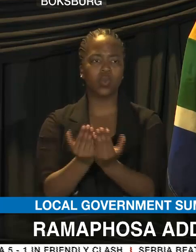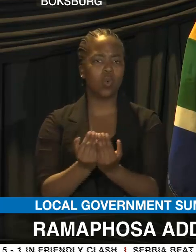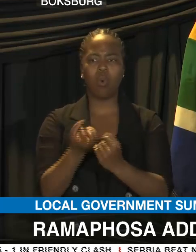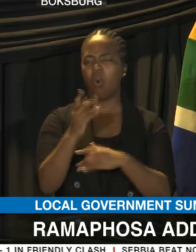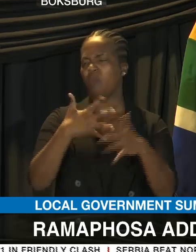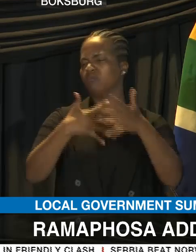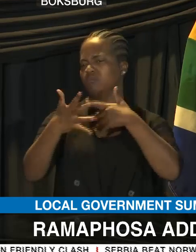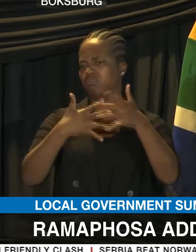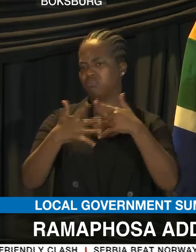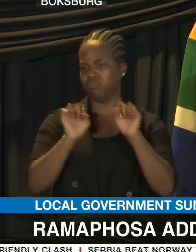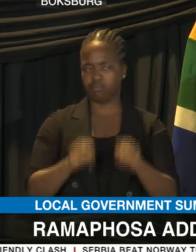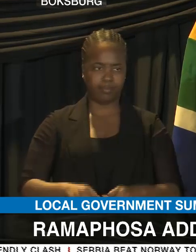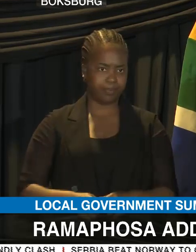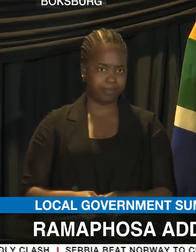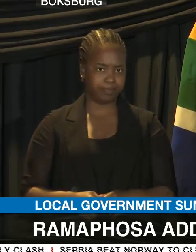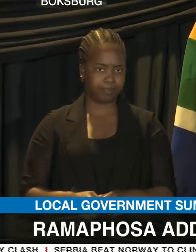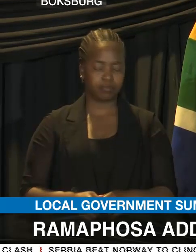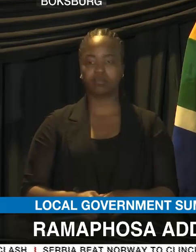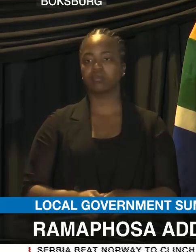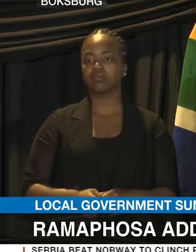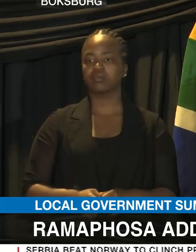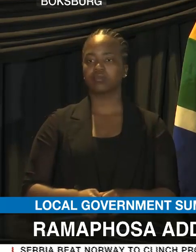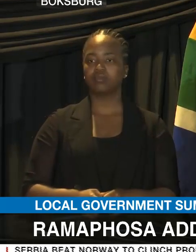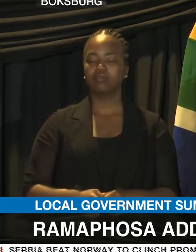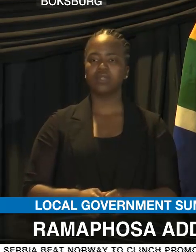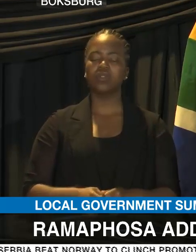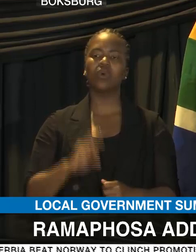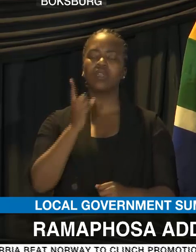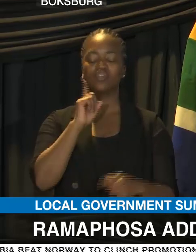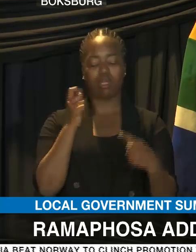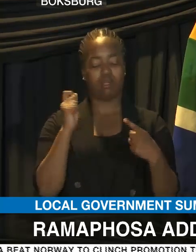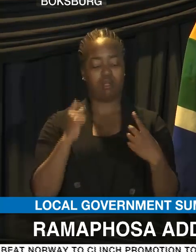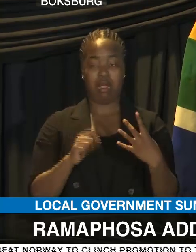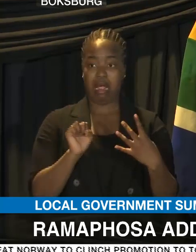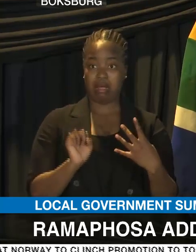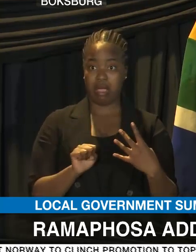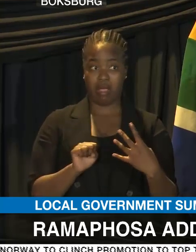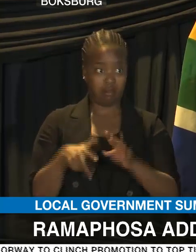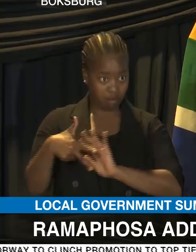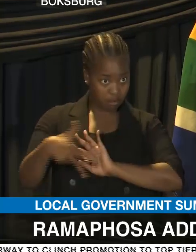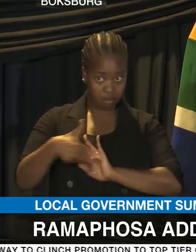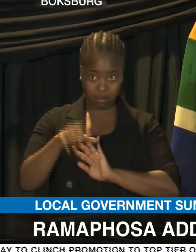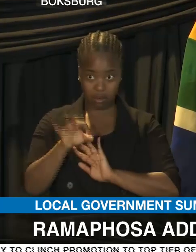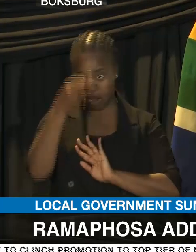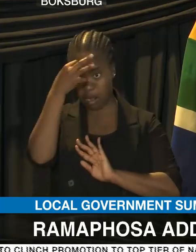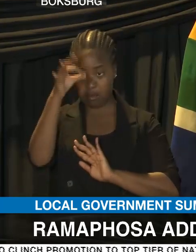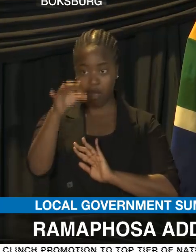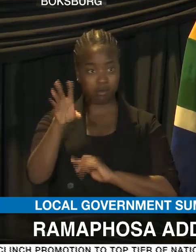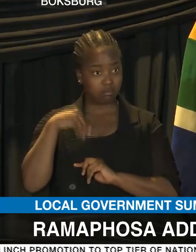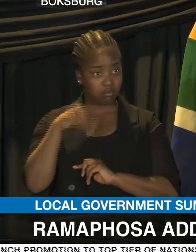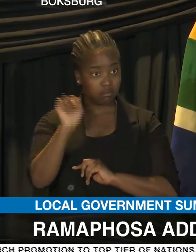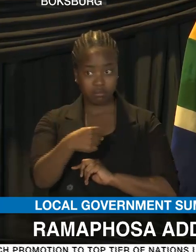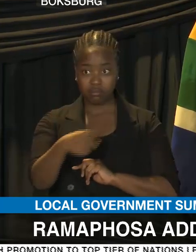and what have you. They look at whether they can receive the necessary approvals as well